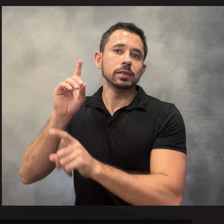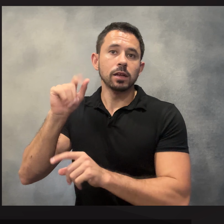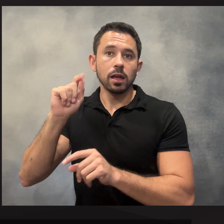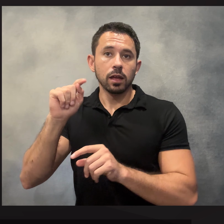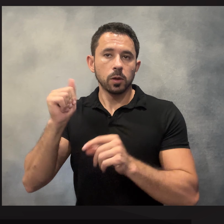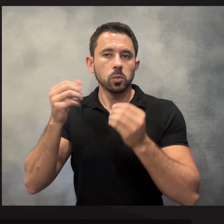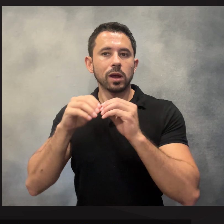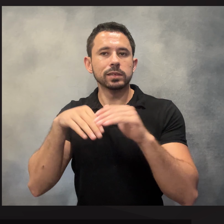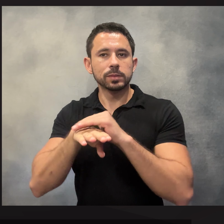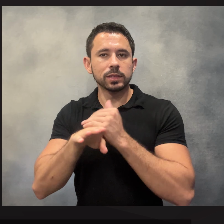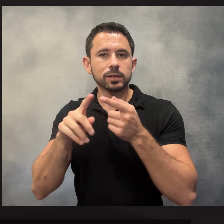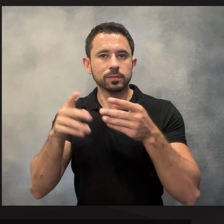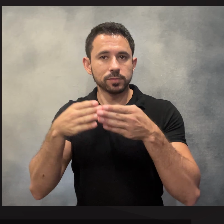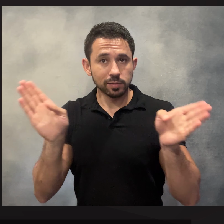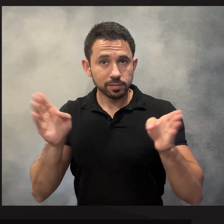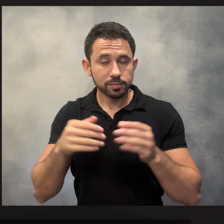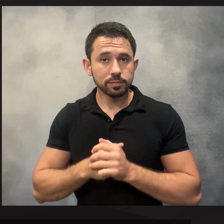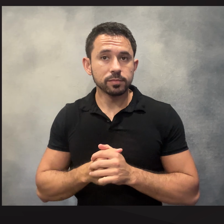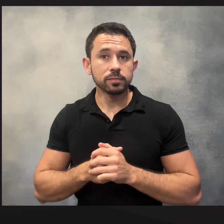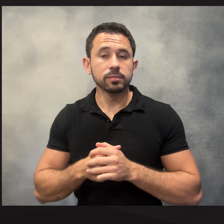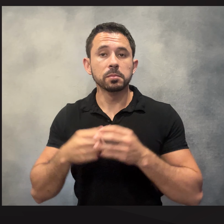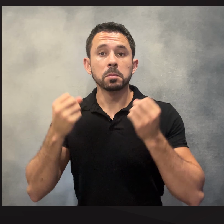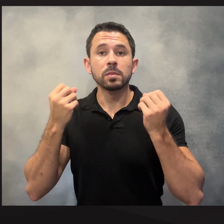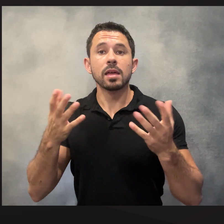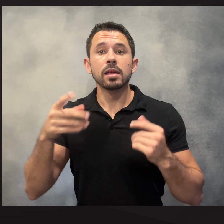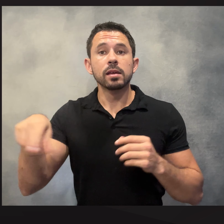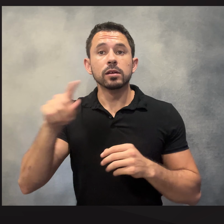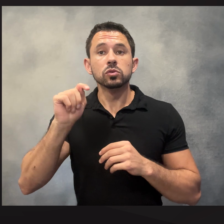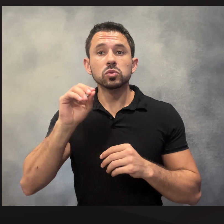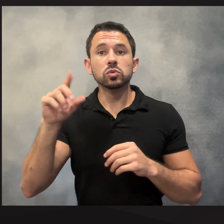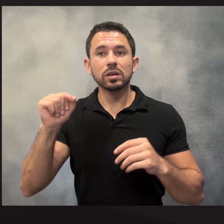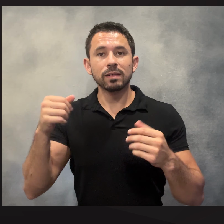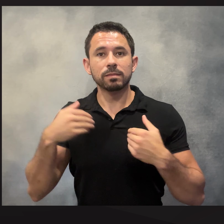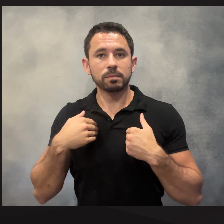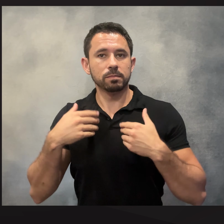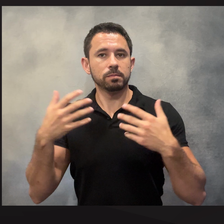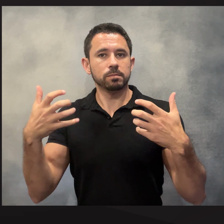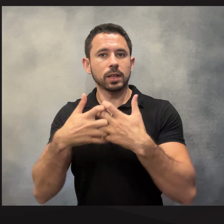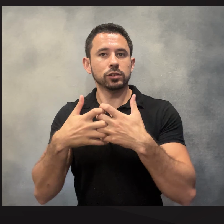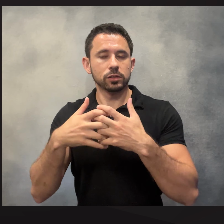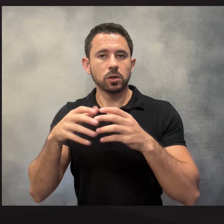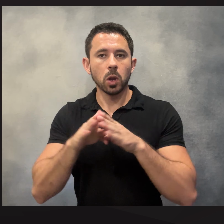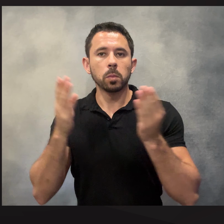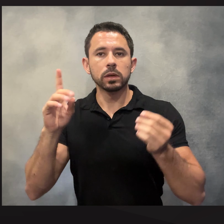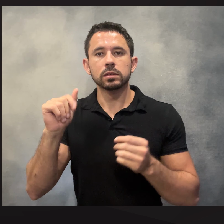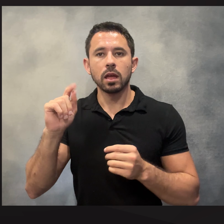public. Many of these tools have matching open data sets.